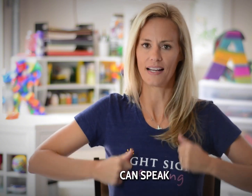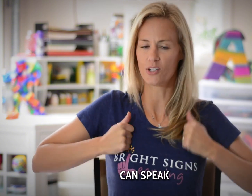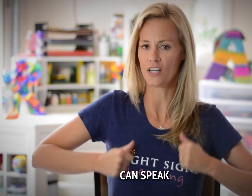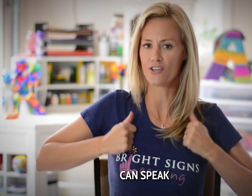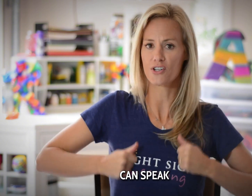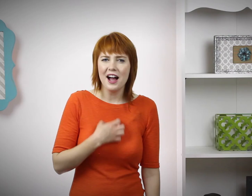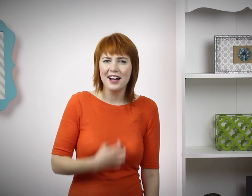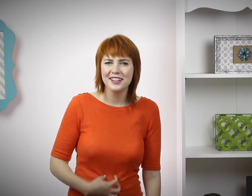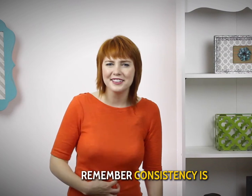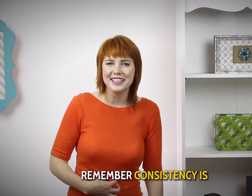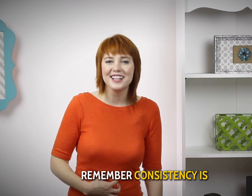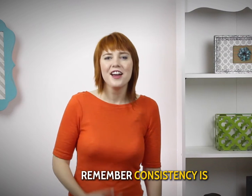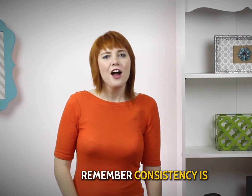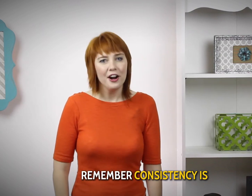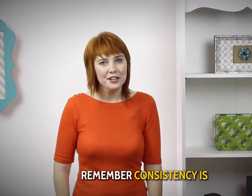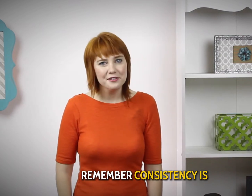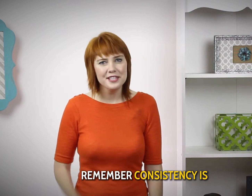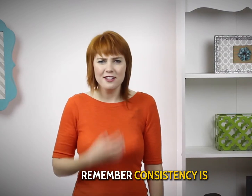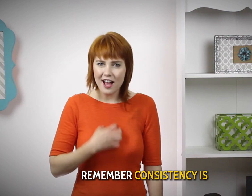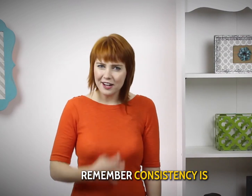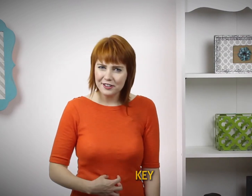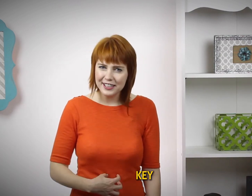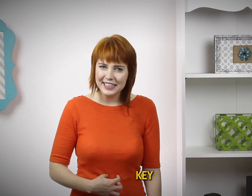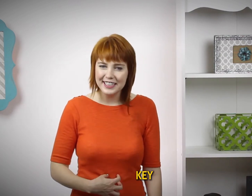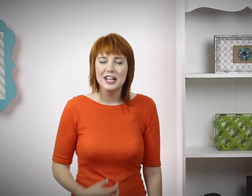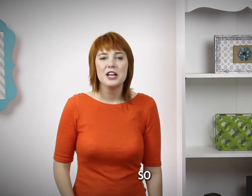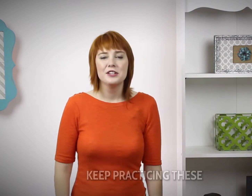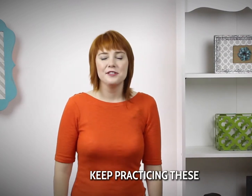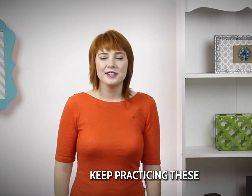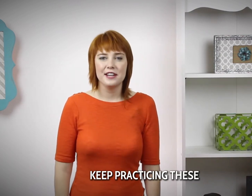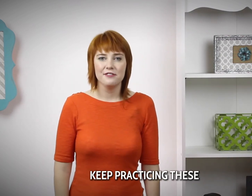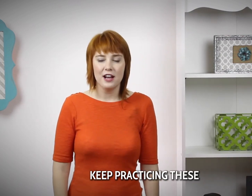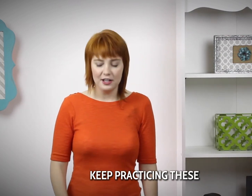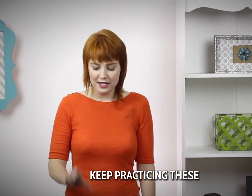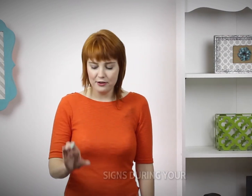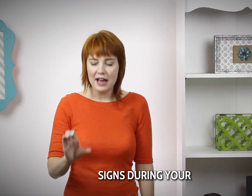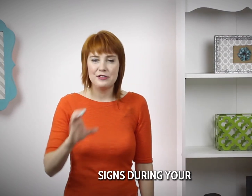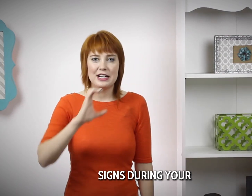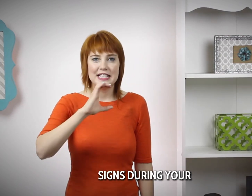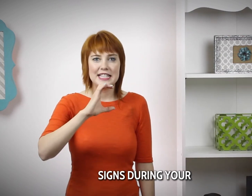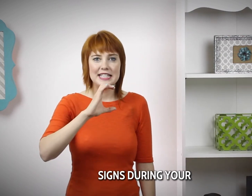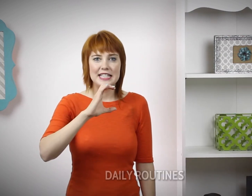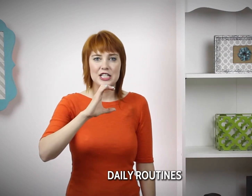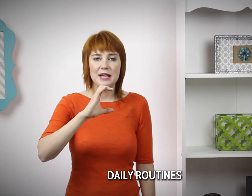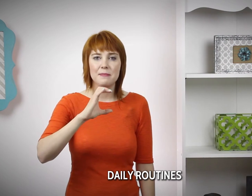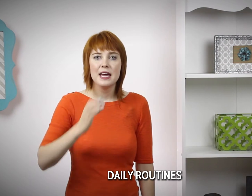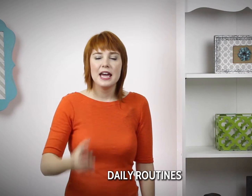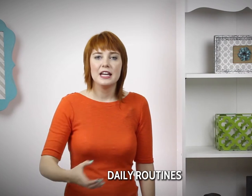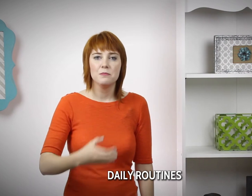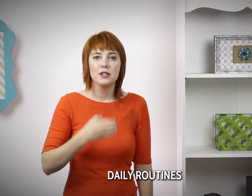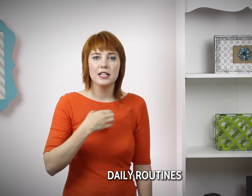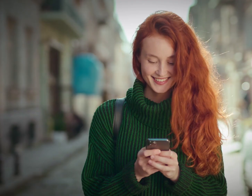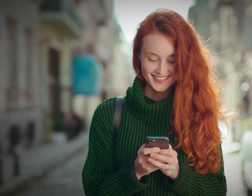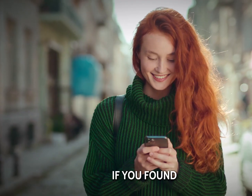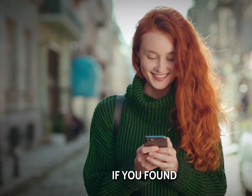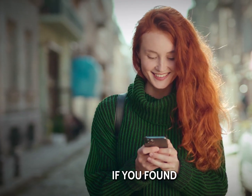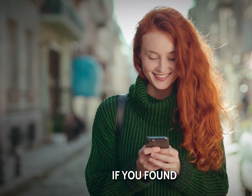speak. Remember, consistency is key, so keep practicing these signs during your daily routines. If you found this